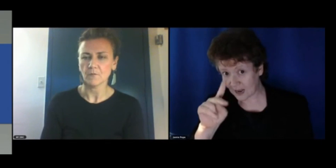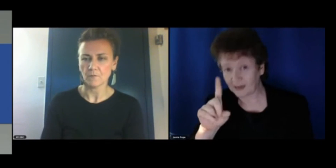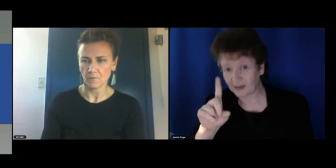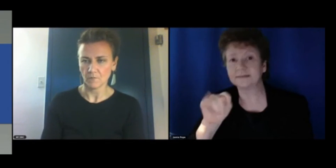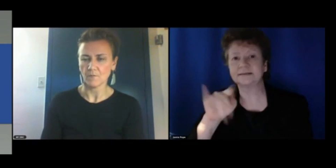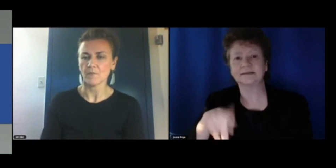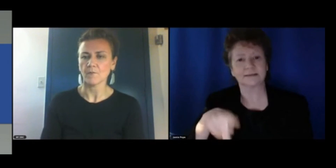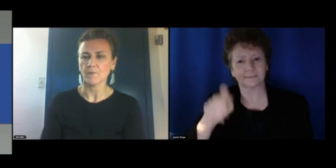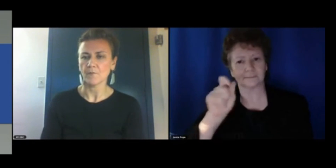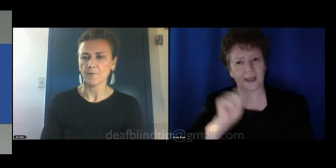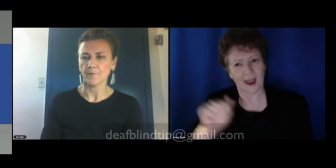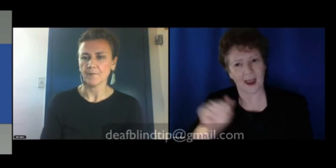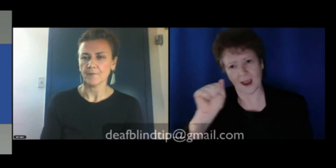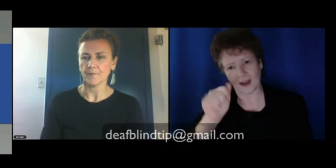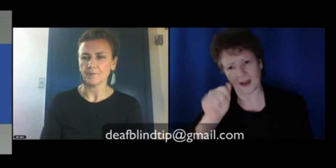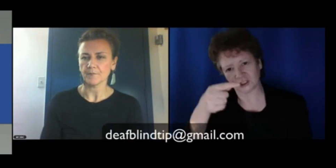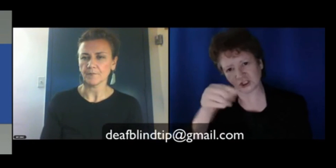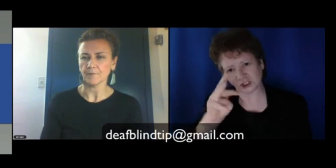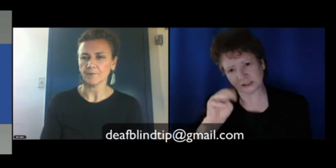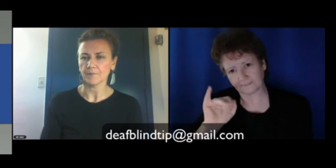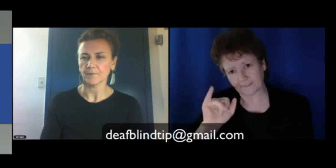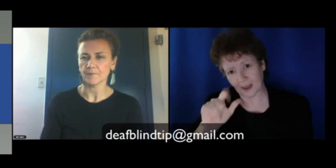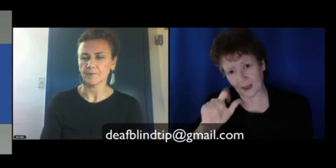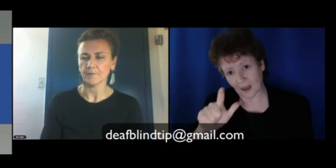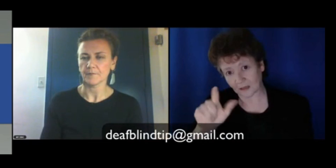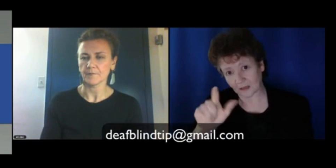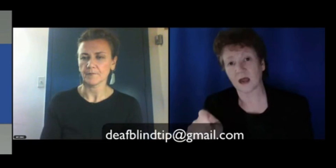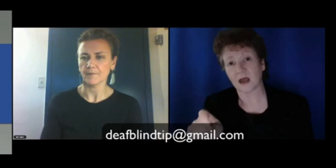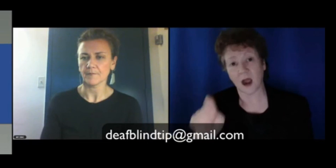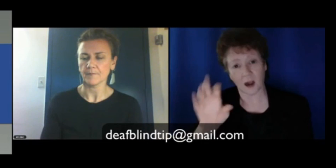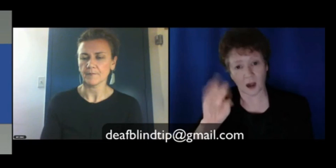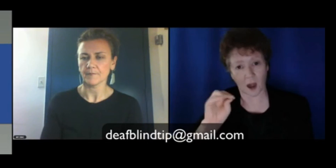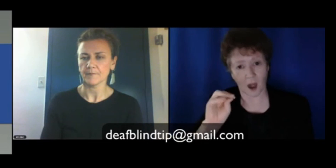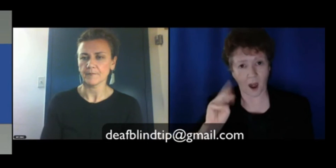And if you have any questions, you could also email